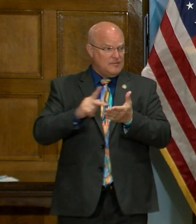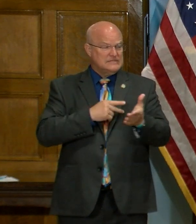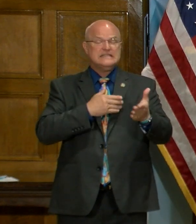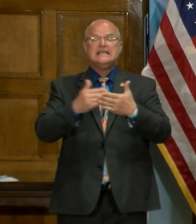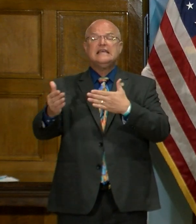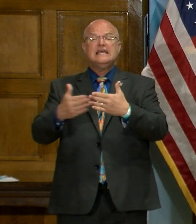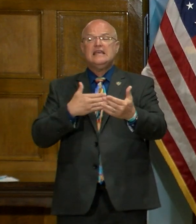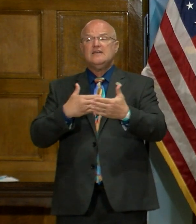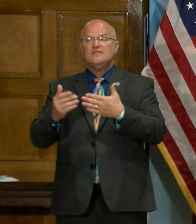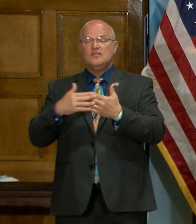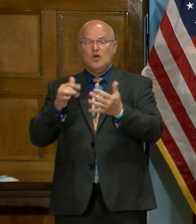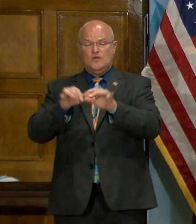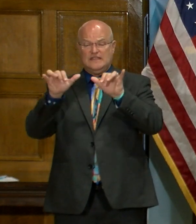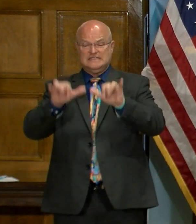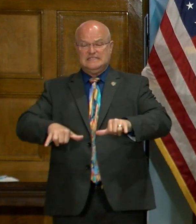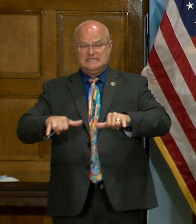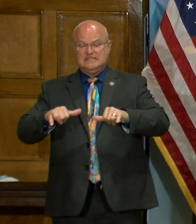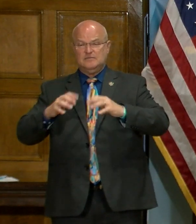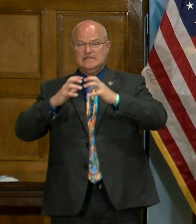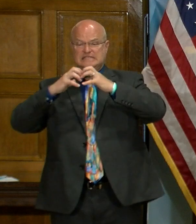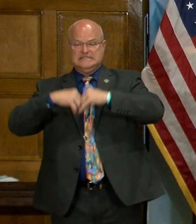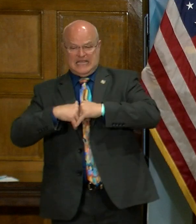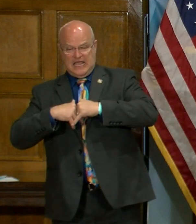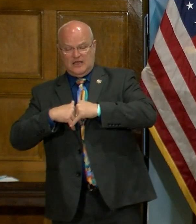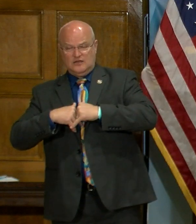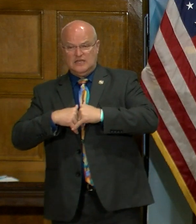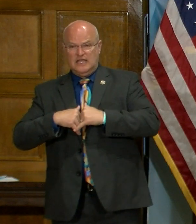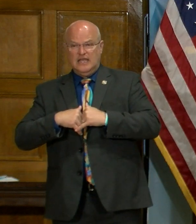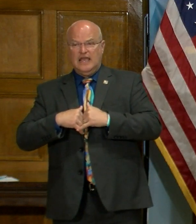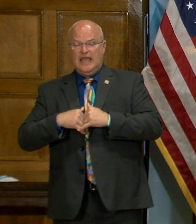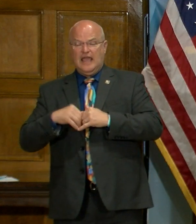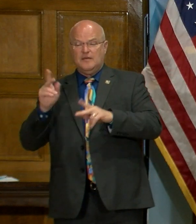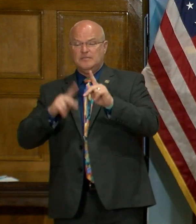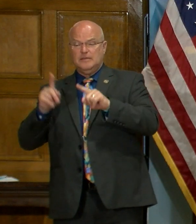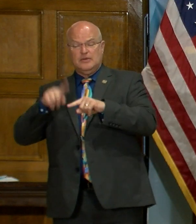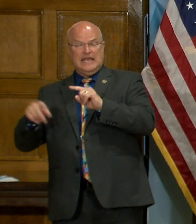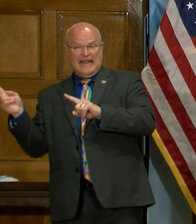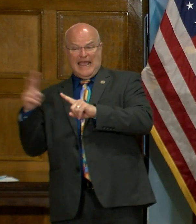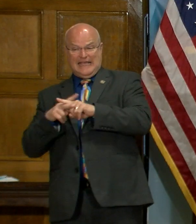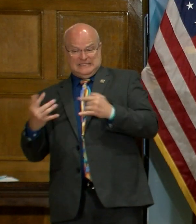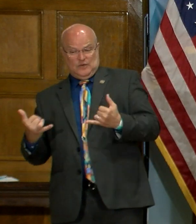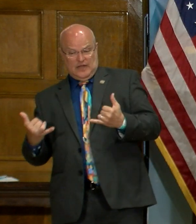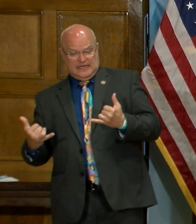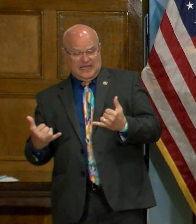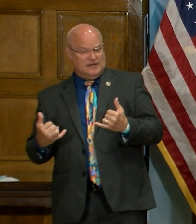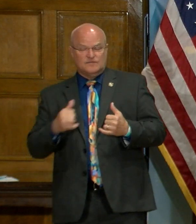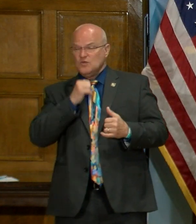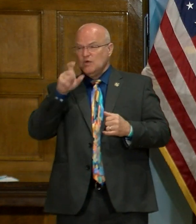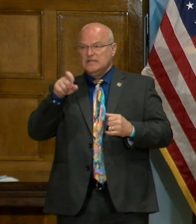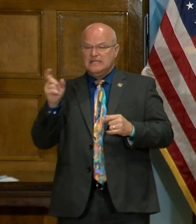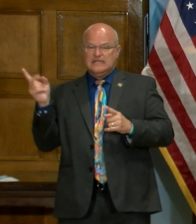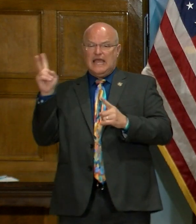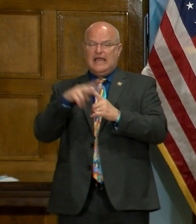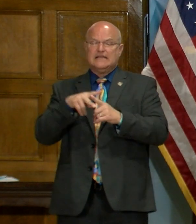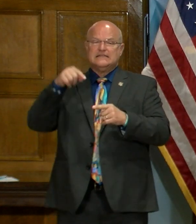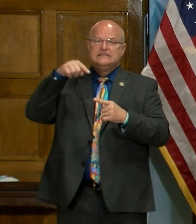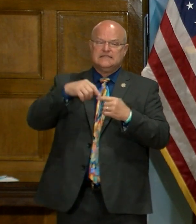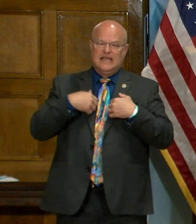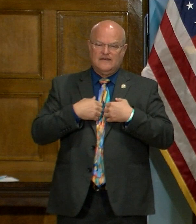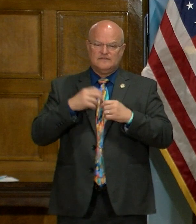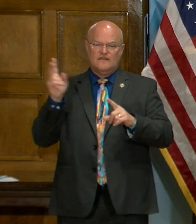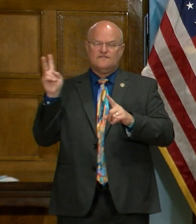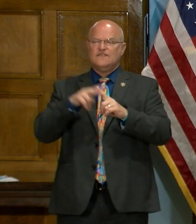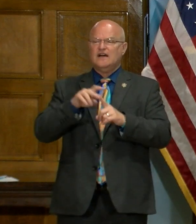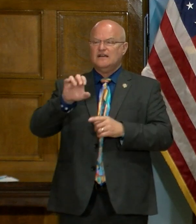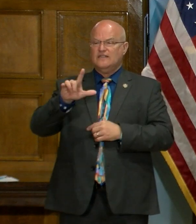even though the system is down and the applicants can't access it. There won't be any need to access it until they actually have to